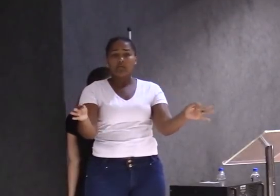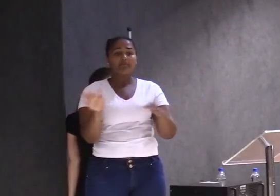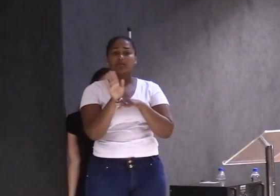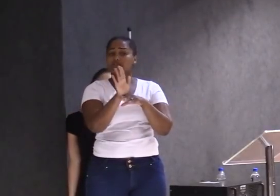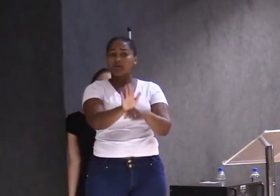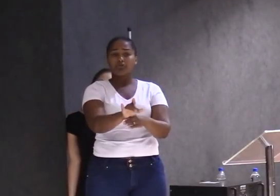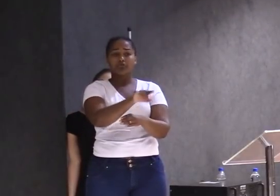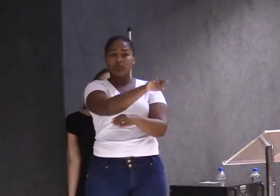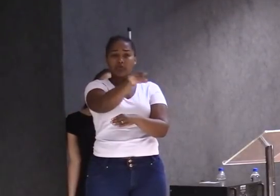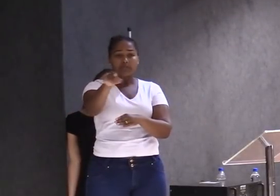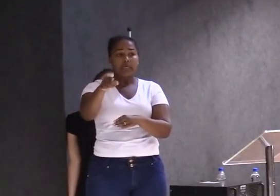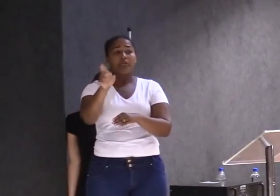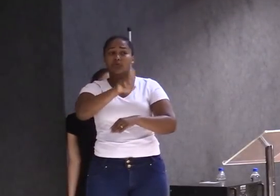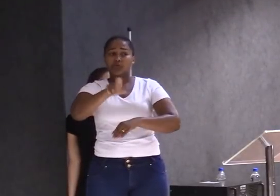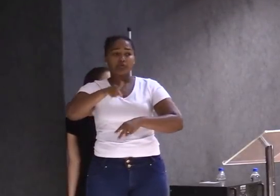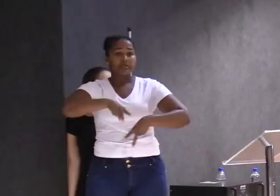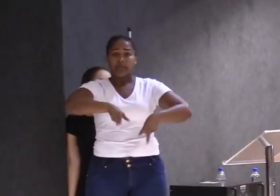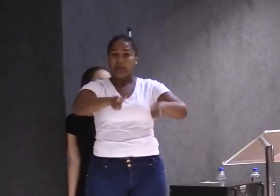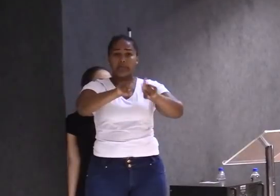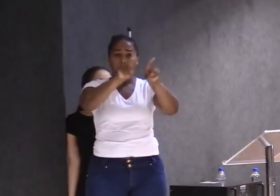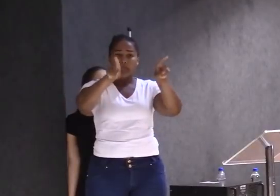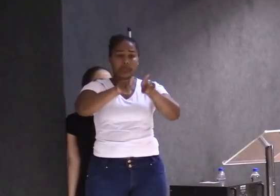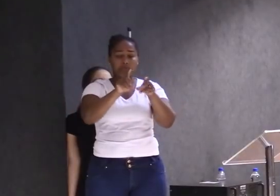que nós já usamos no dia a dia.